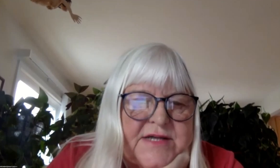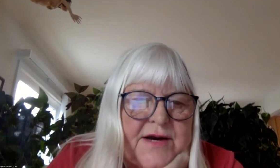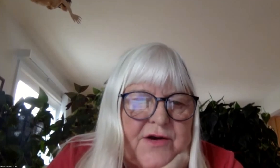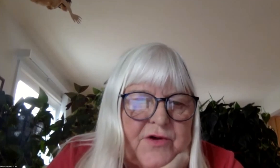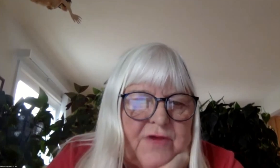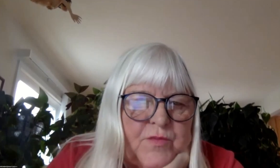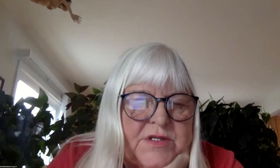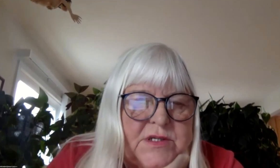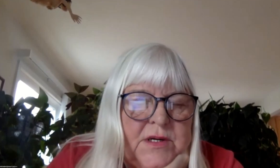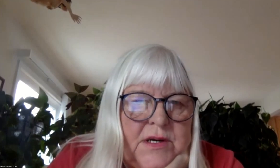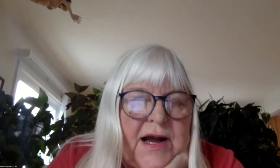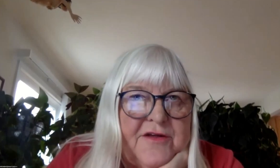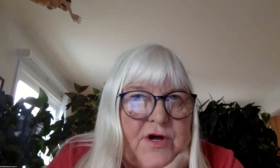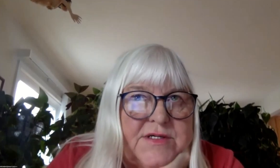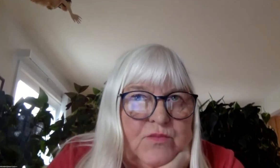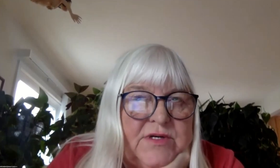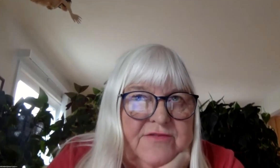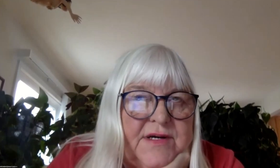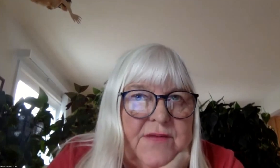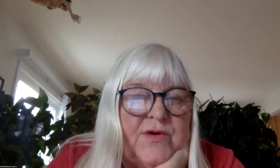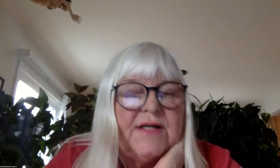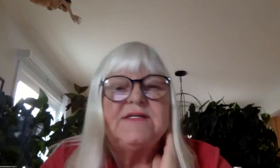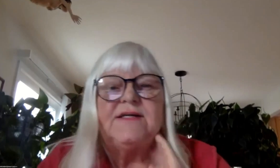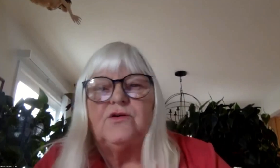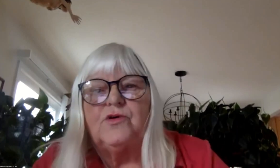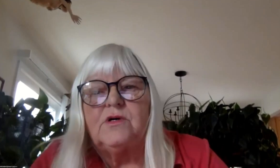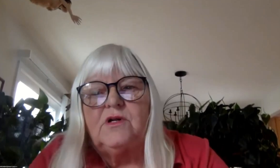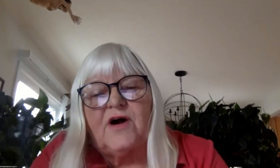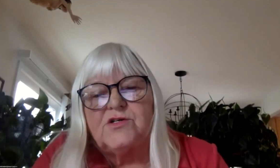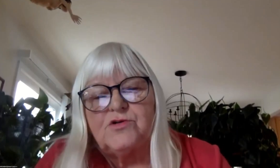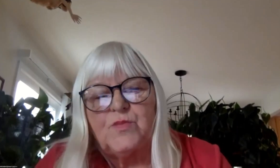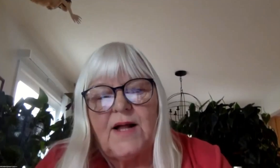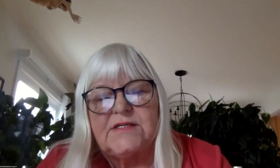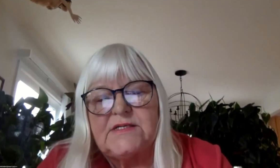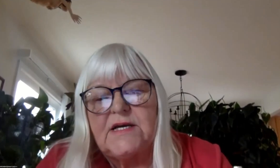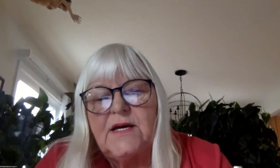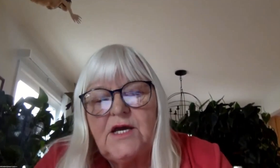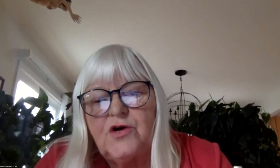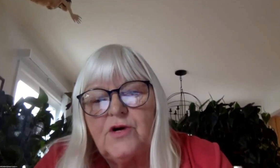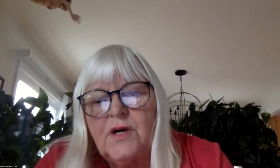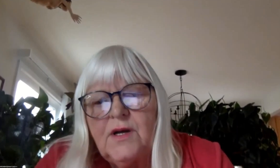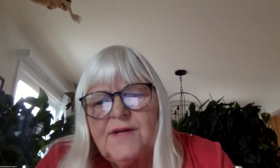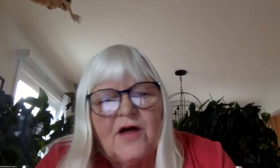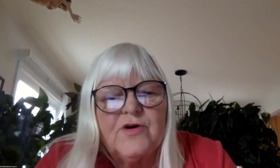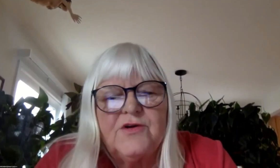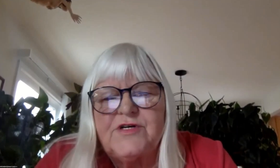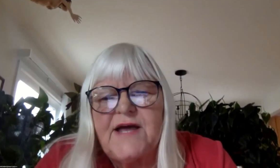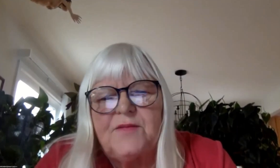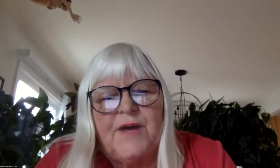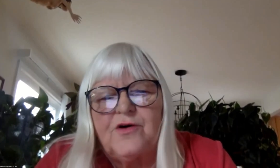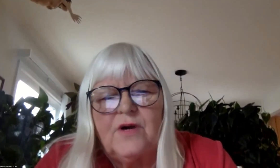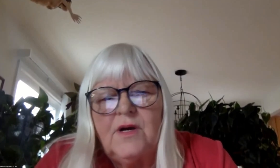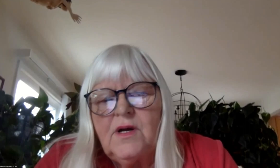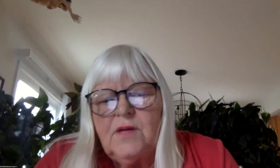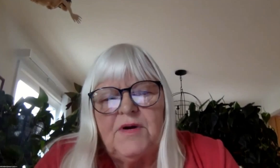by society or their governments. I thought, as someone living in the United States and critical of our social policies here, that other countries had